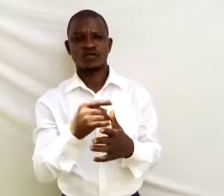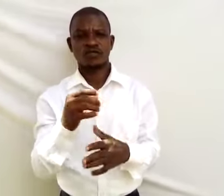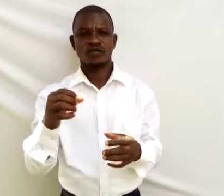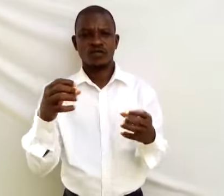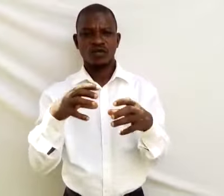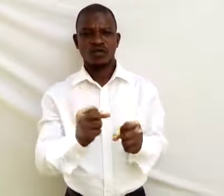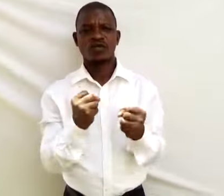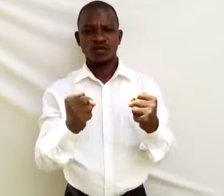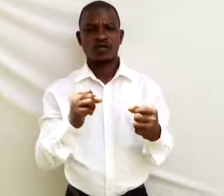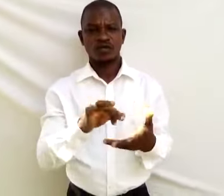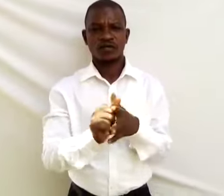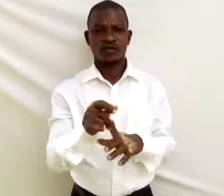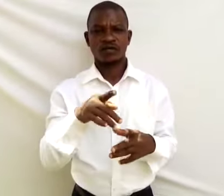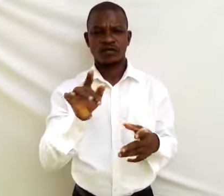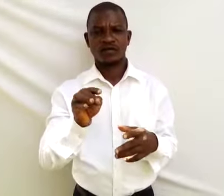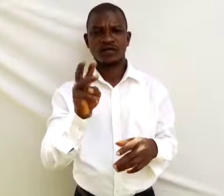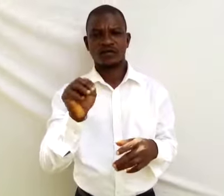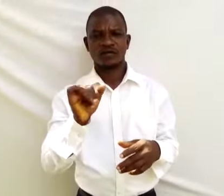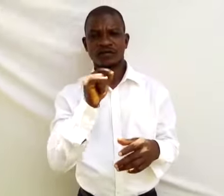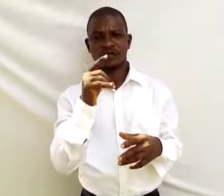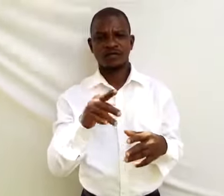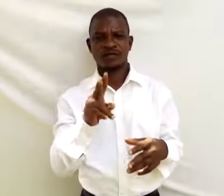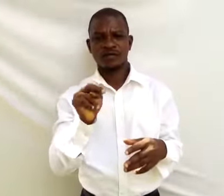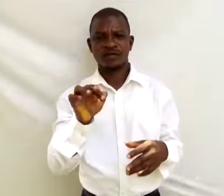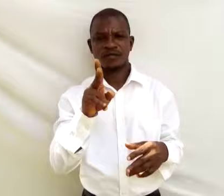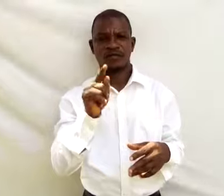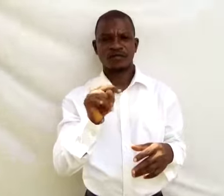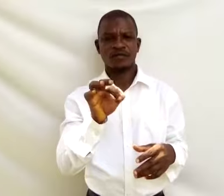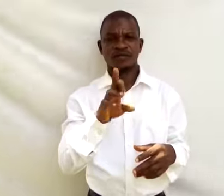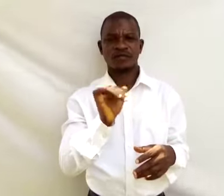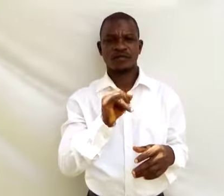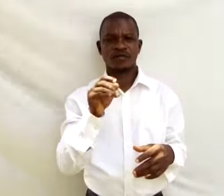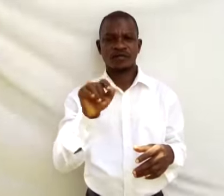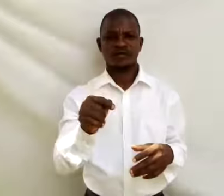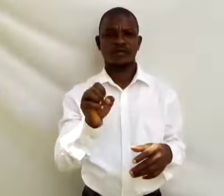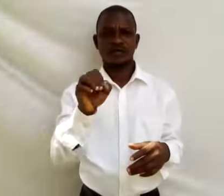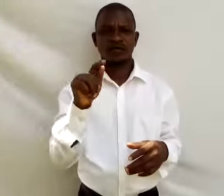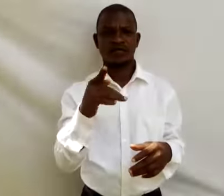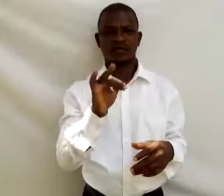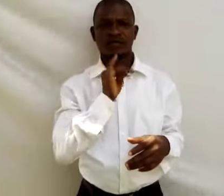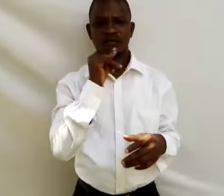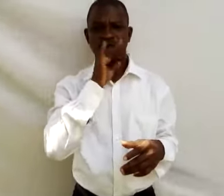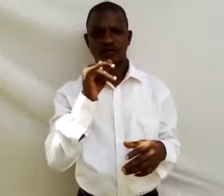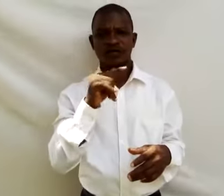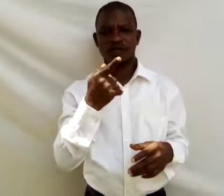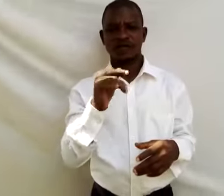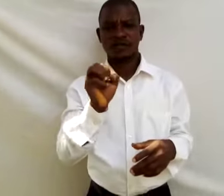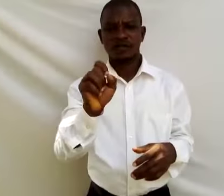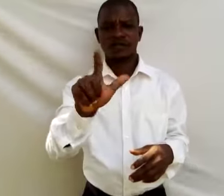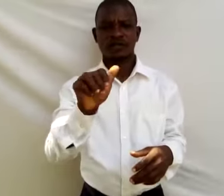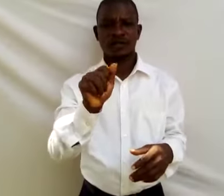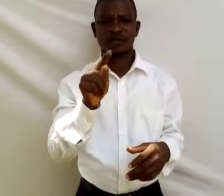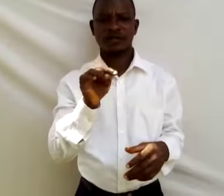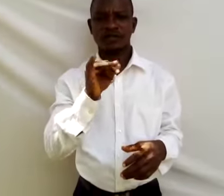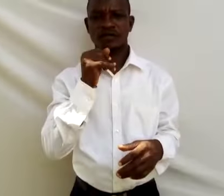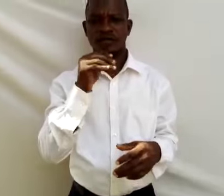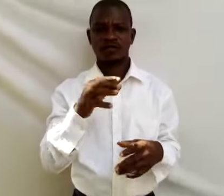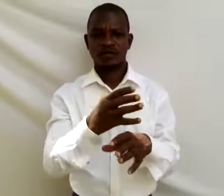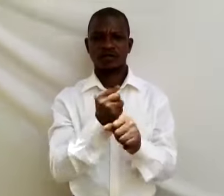agar medium, nutrient agar. Agar is a gelatinous material obtained from the